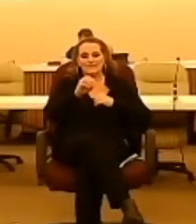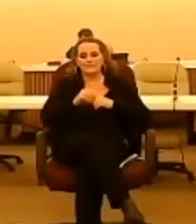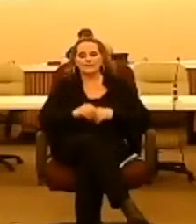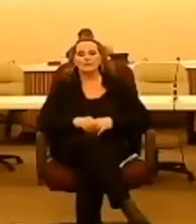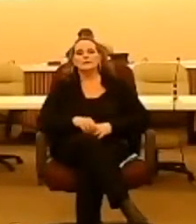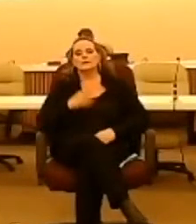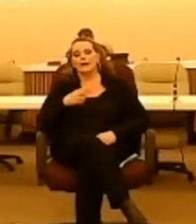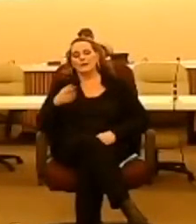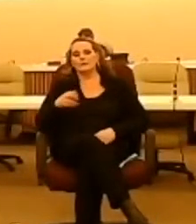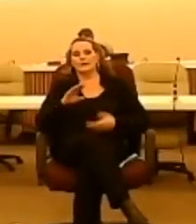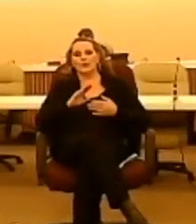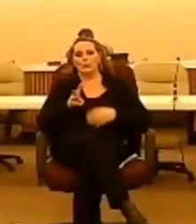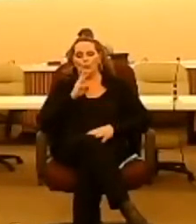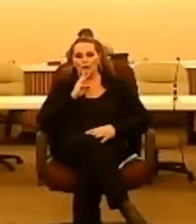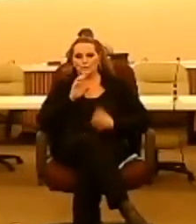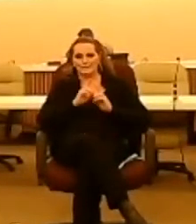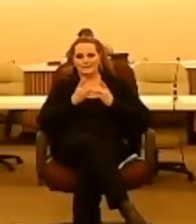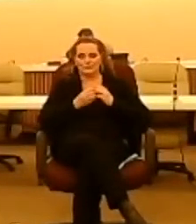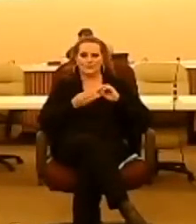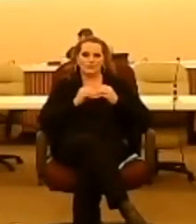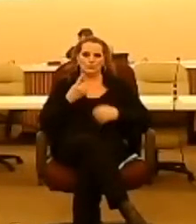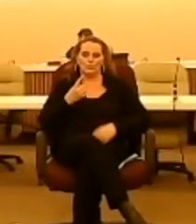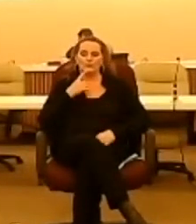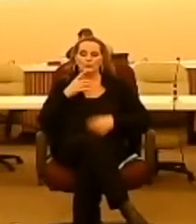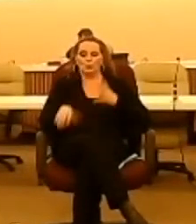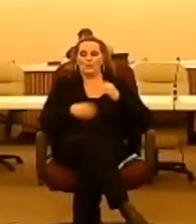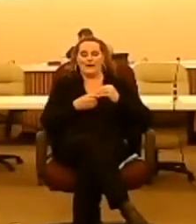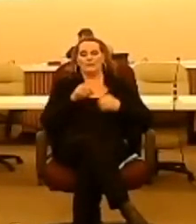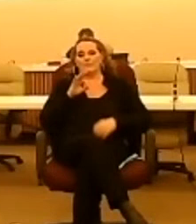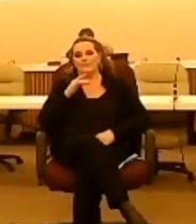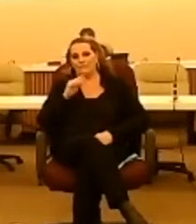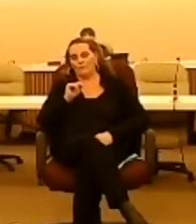1. Proposed extension would add the Forest View subdivision.